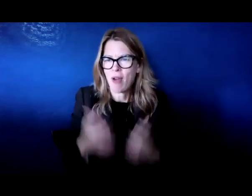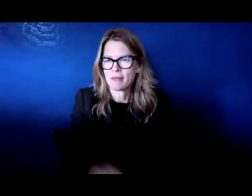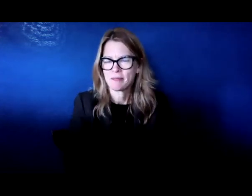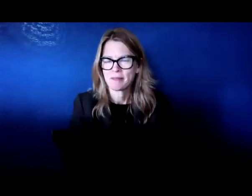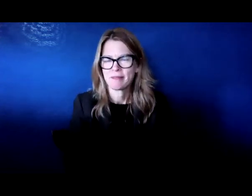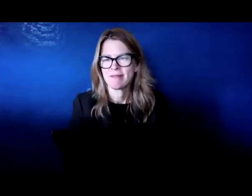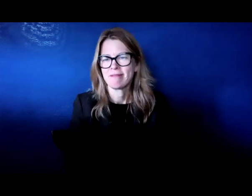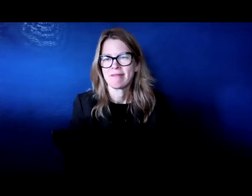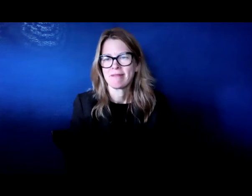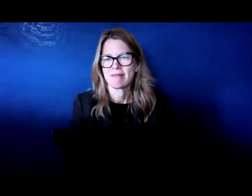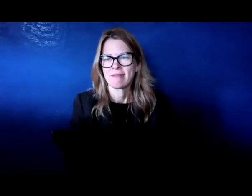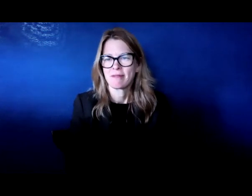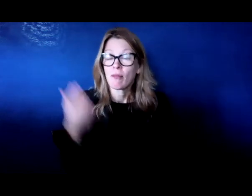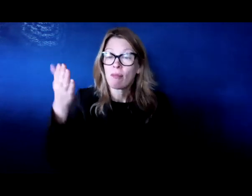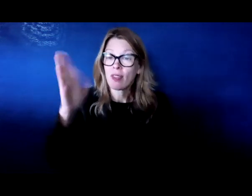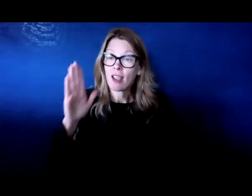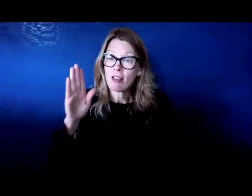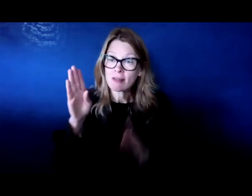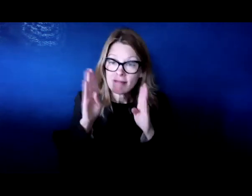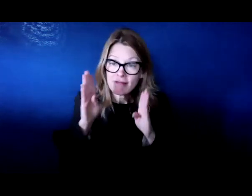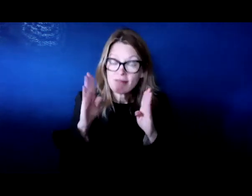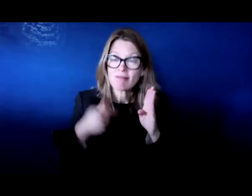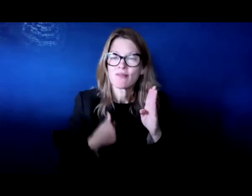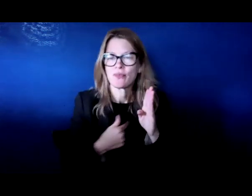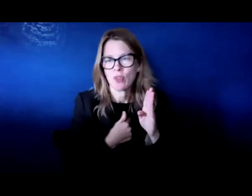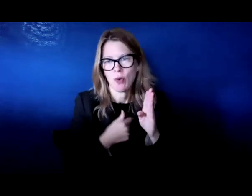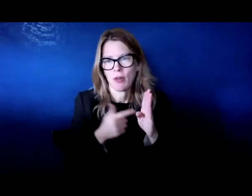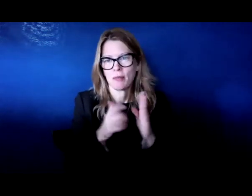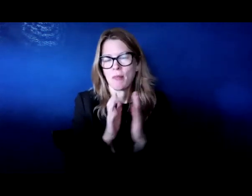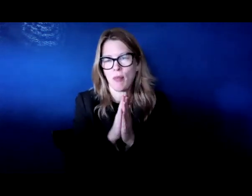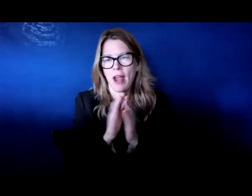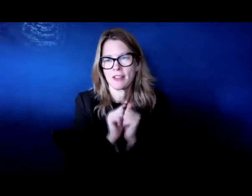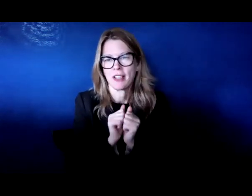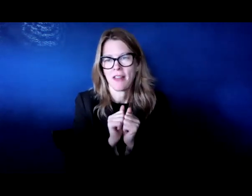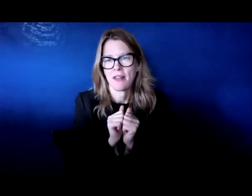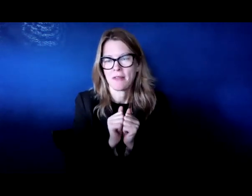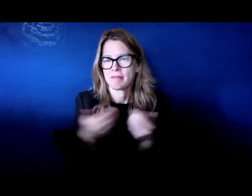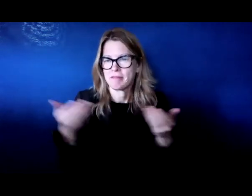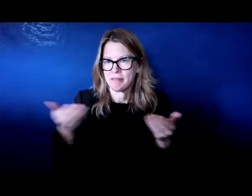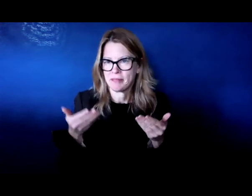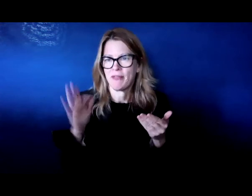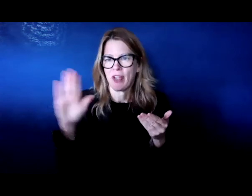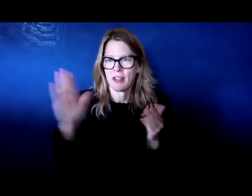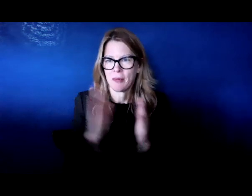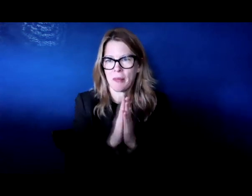God's listening and that we're all praying together. I invite your prayers.